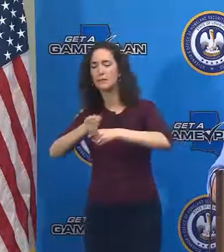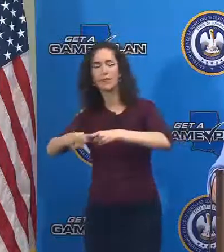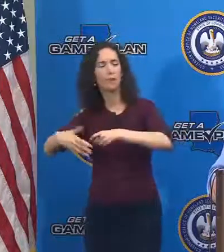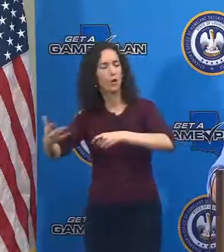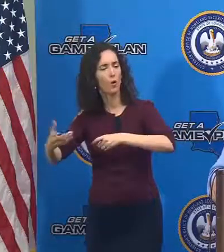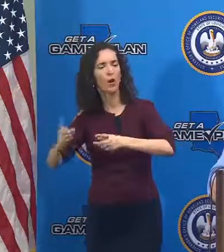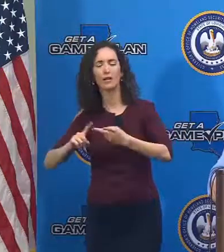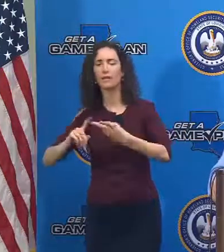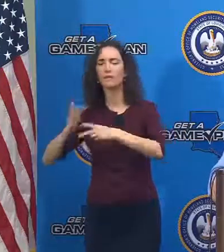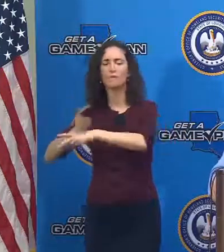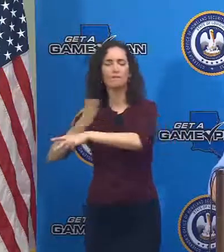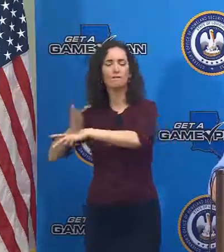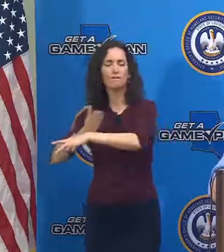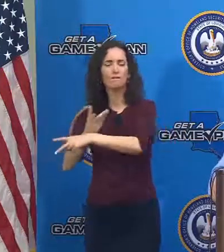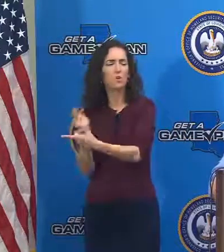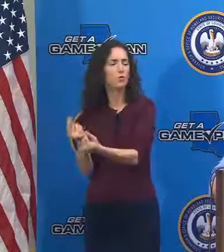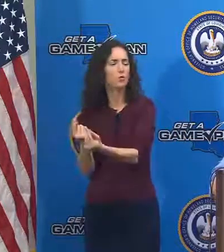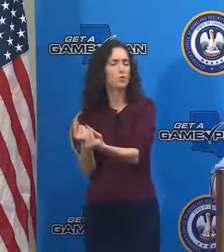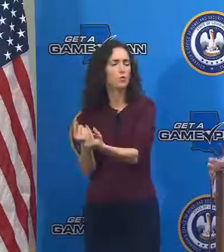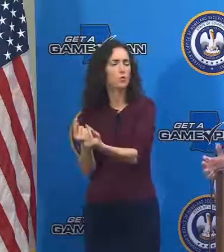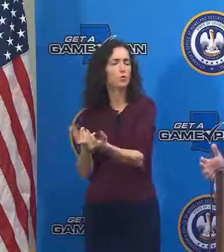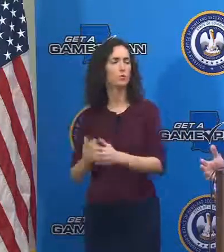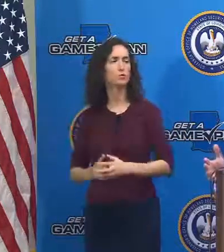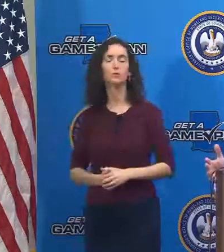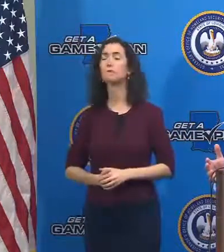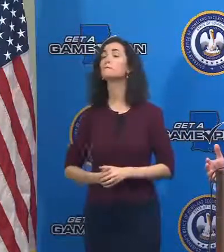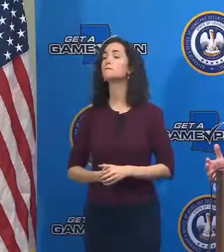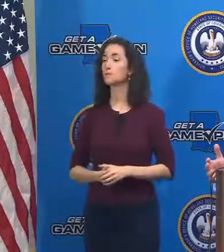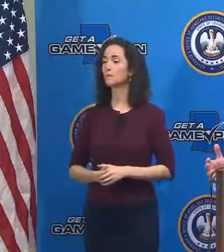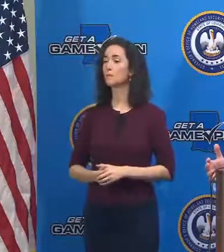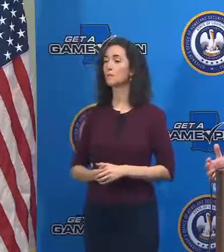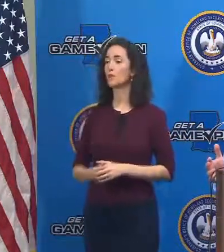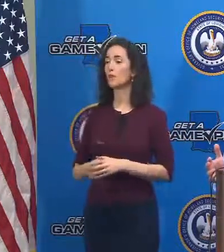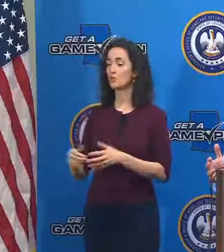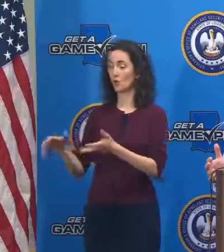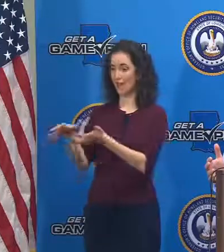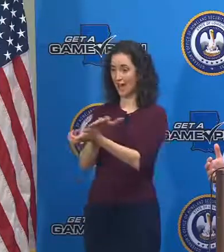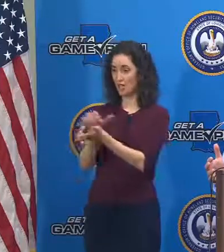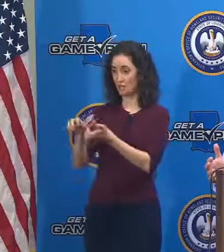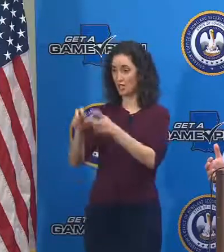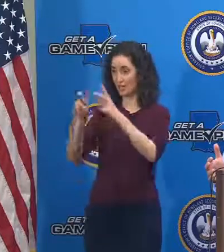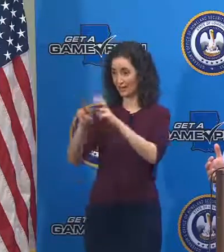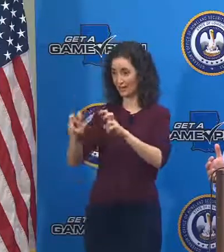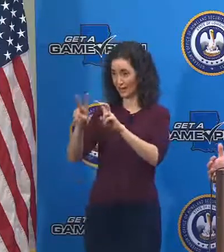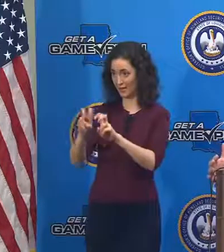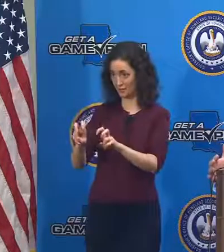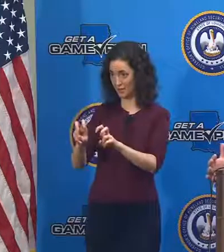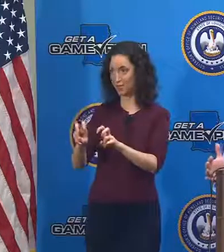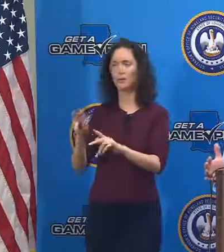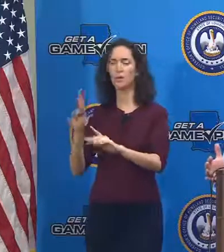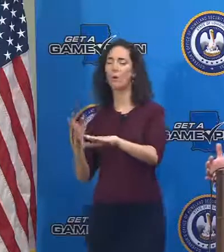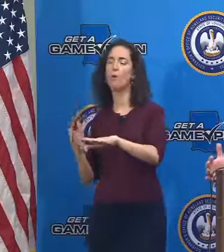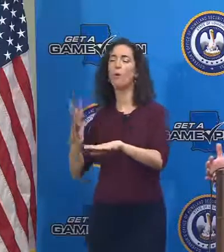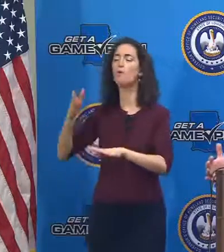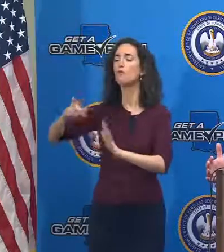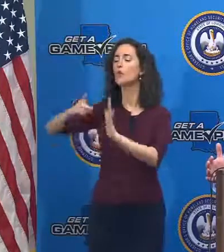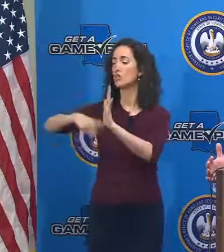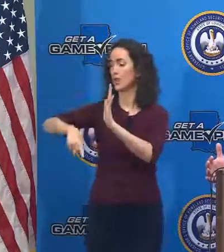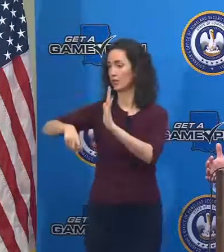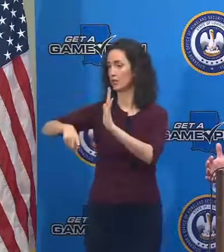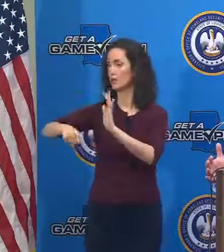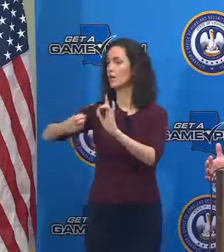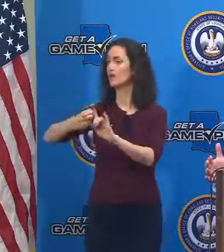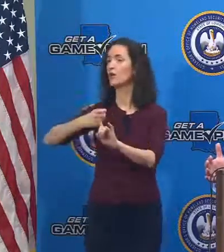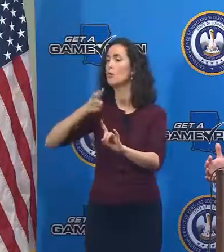repairs, obviously, with the Yeah, so damage assessments started on federal and